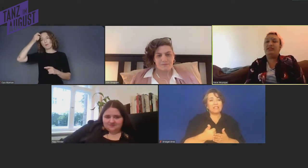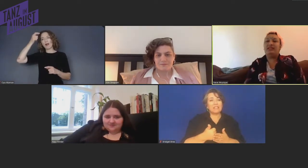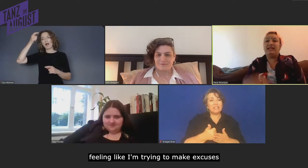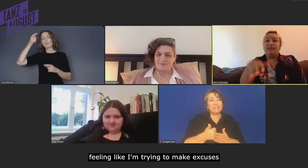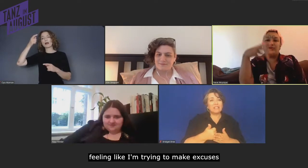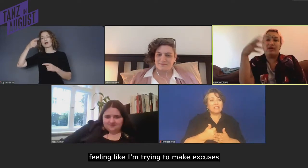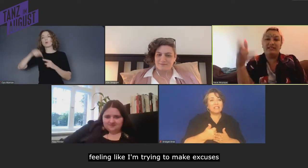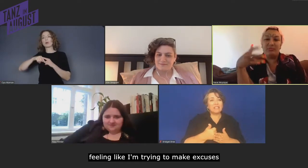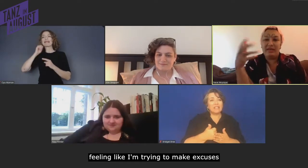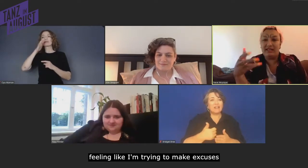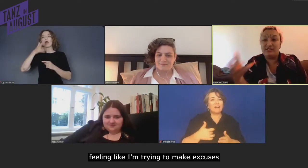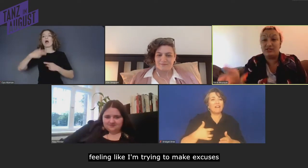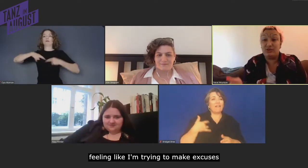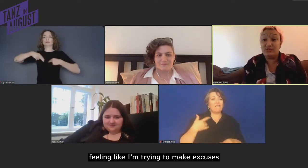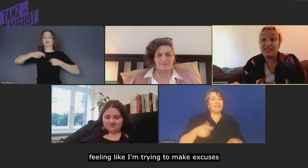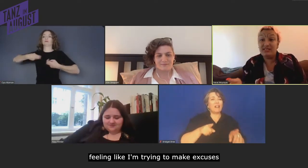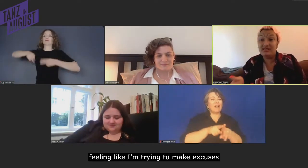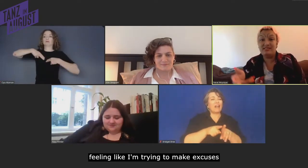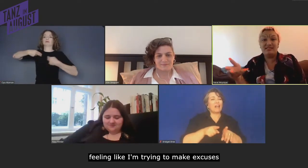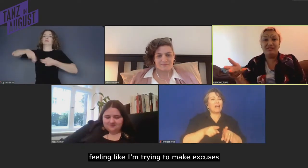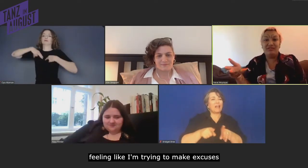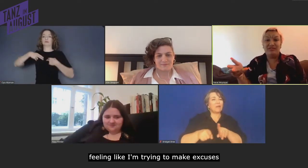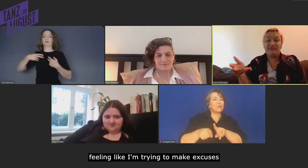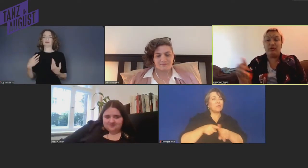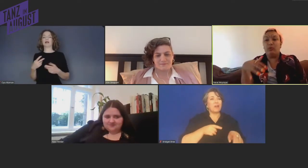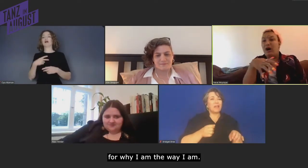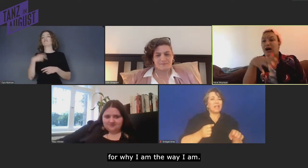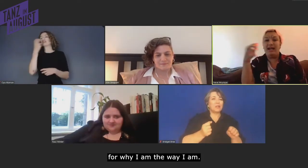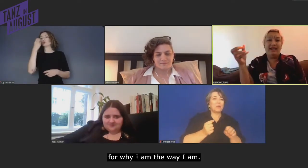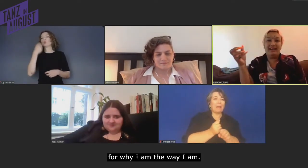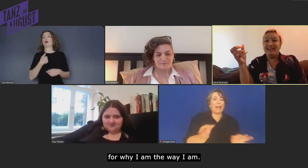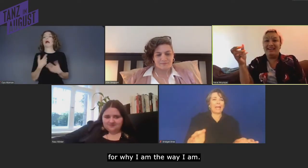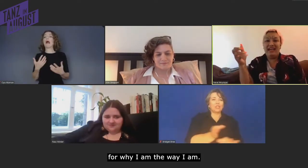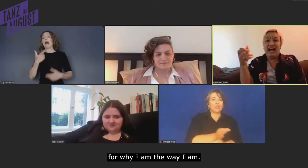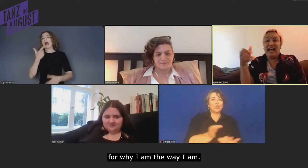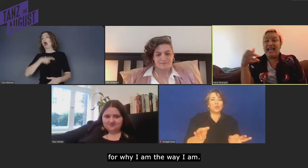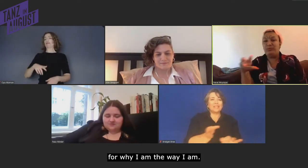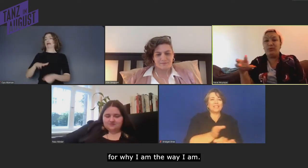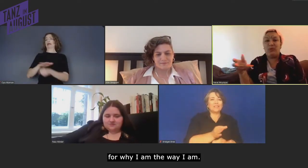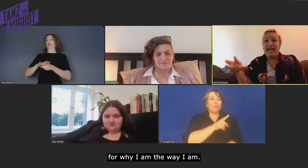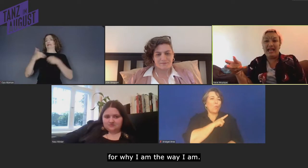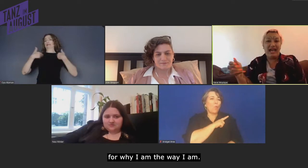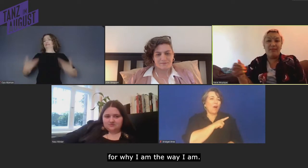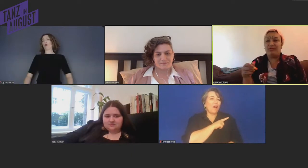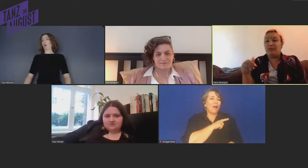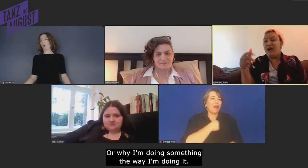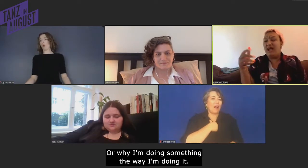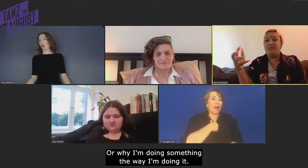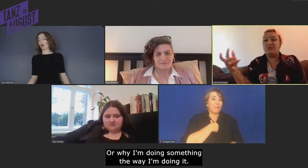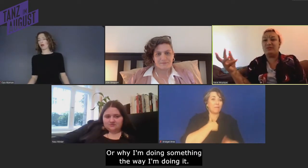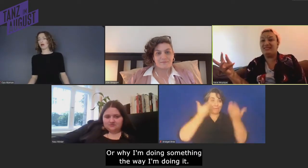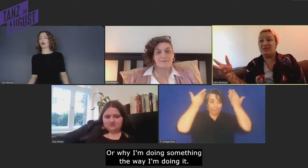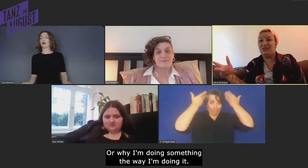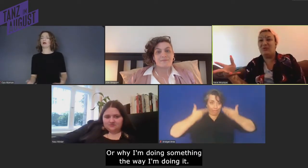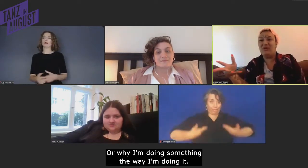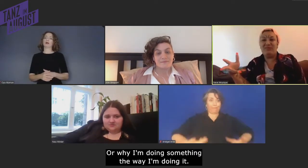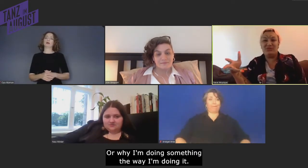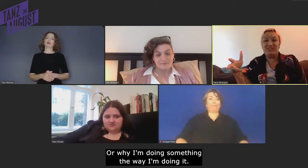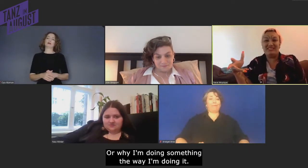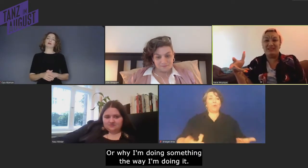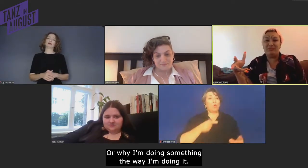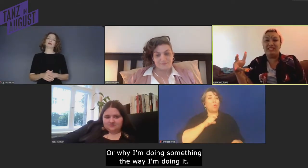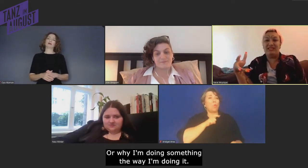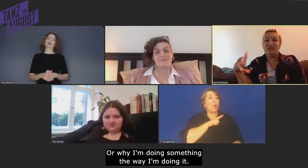feeling like I'm trying to make excuses for why I am the way I am, or for why I'm doing something the way I'm